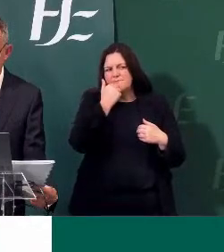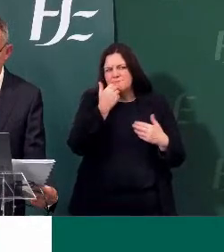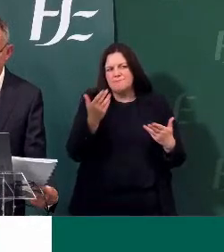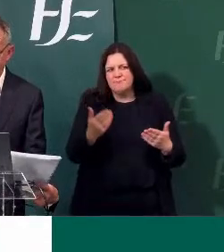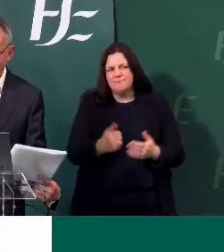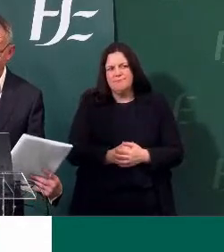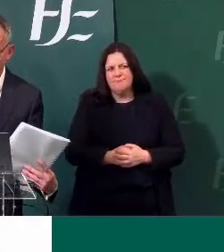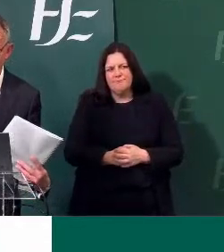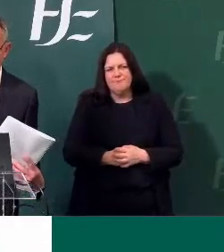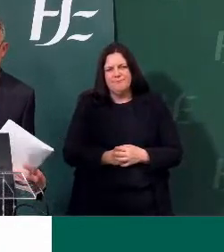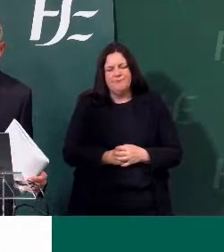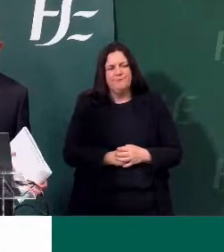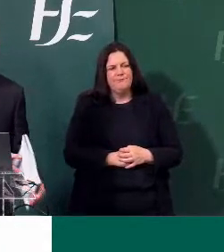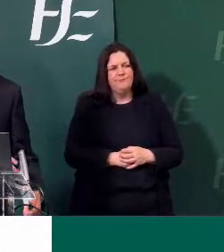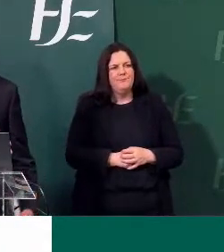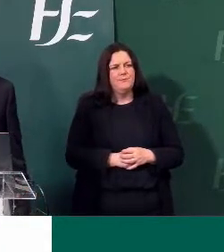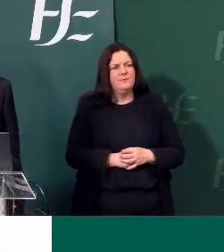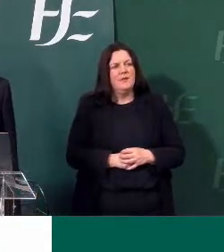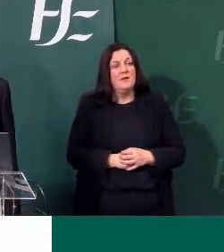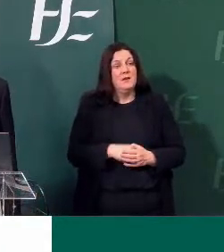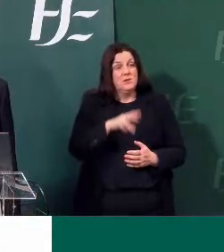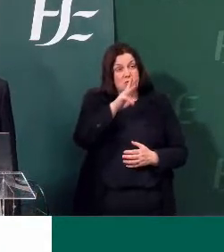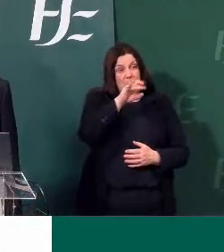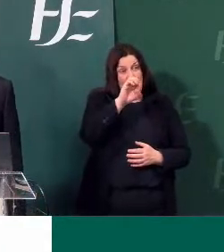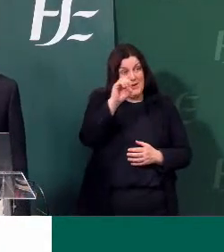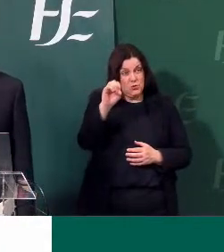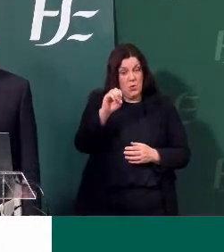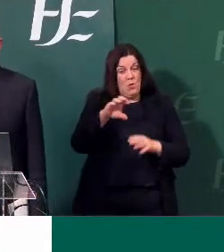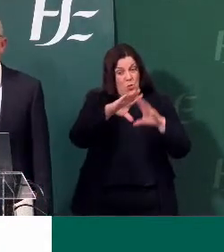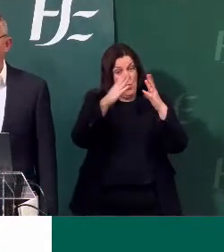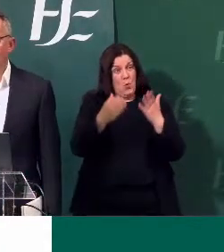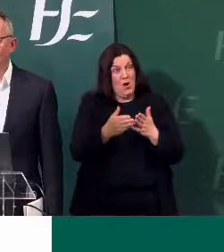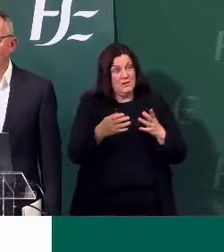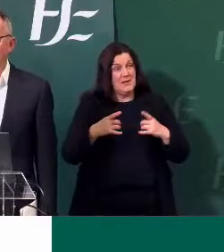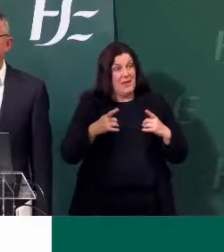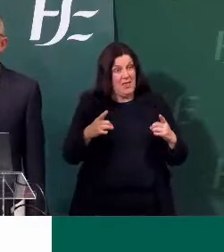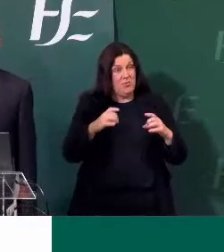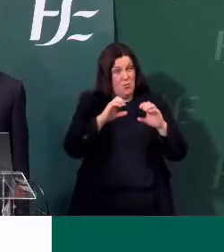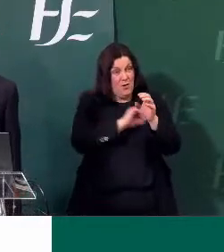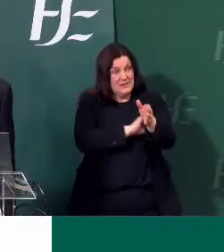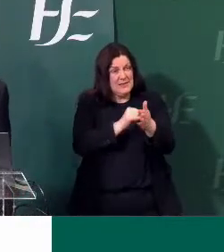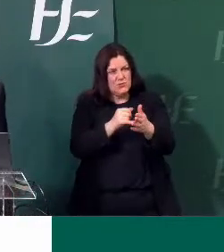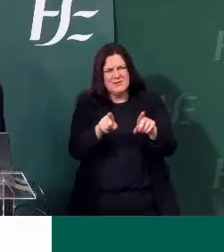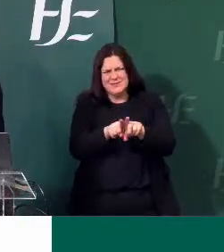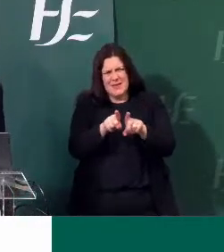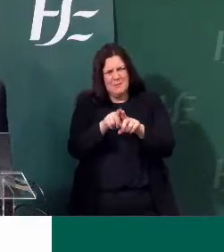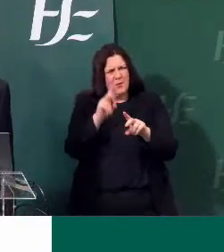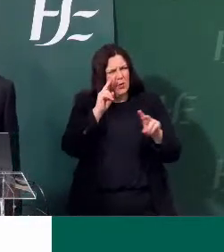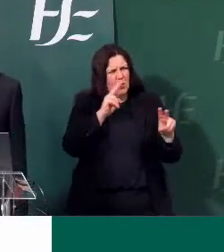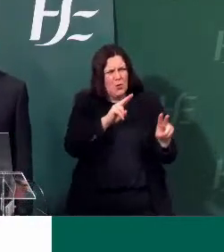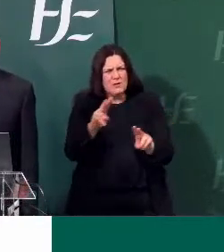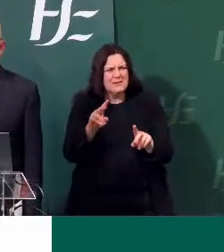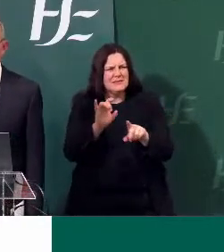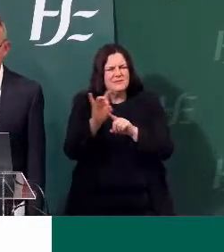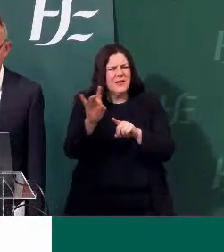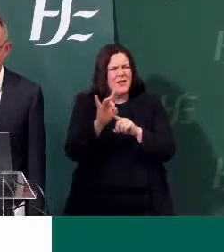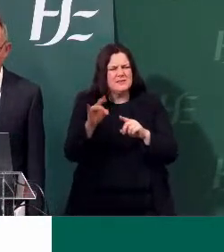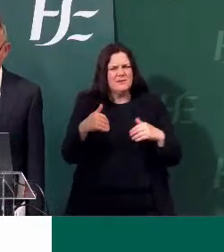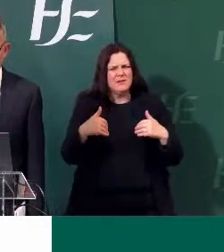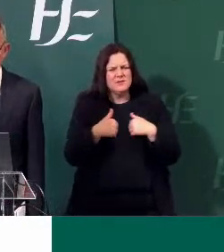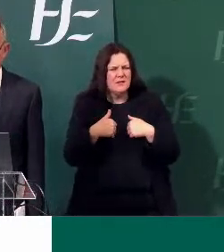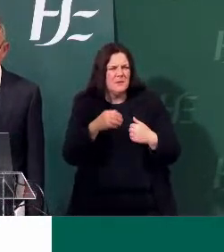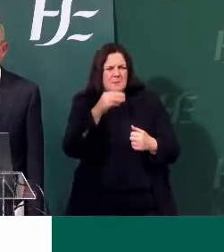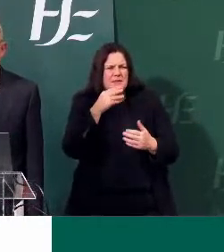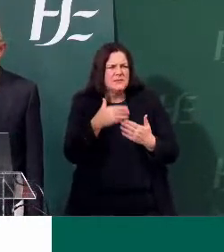variant. And the WHO, likewise, they look at the similar profile of what constitutes a variant of concern, what it means,